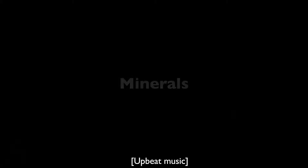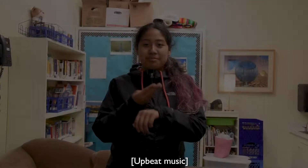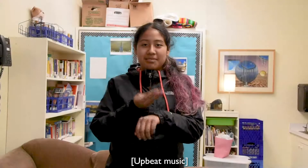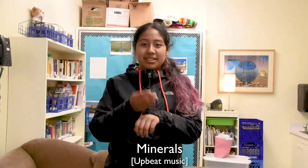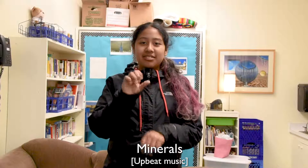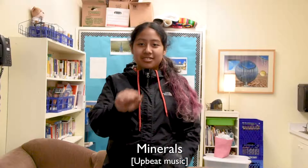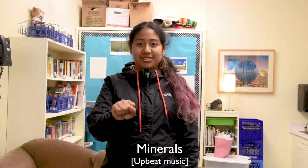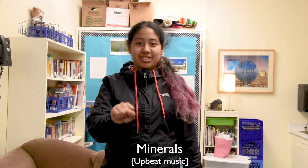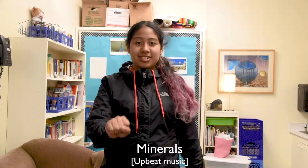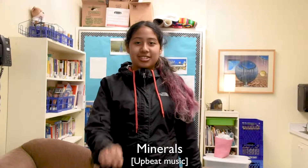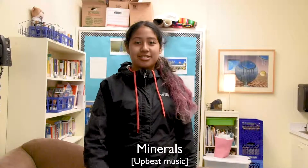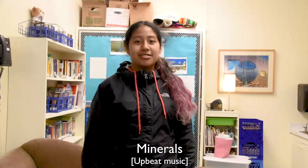minerals,